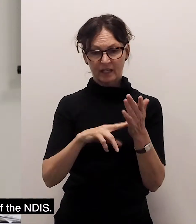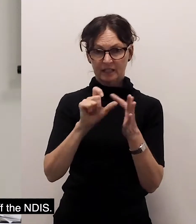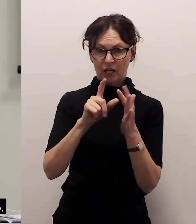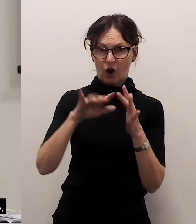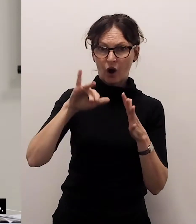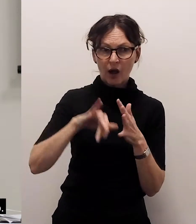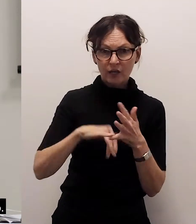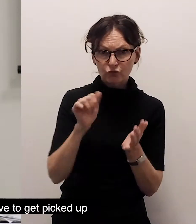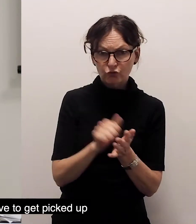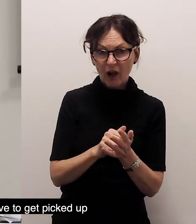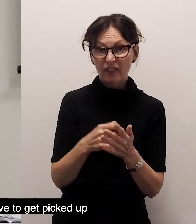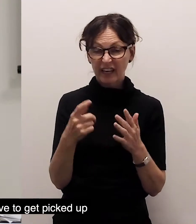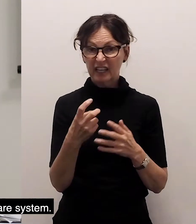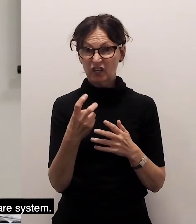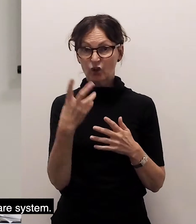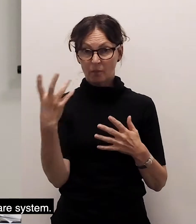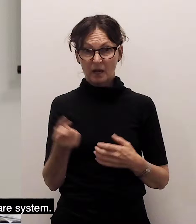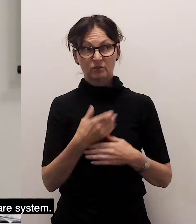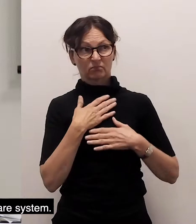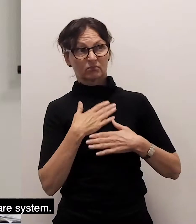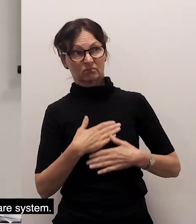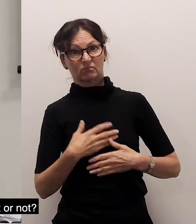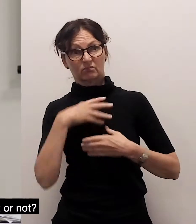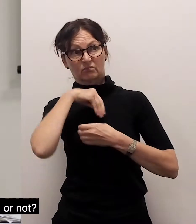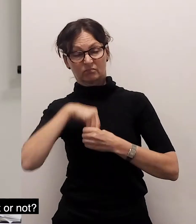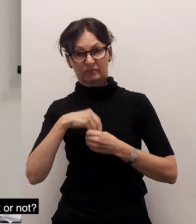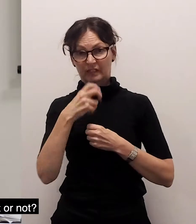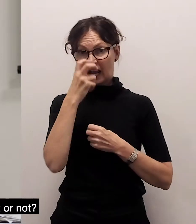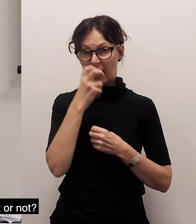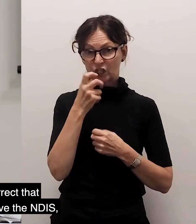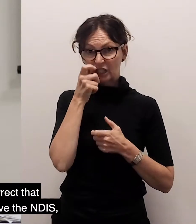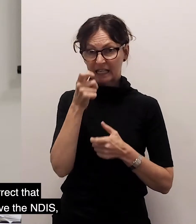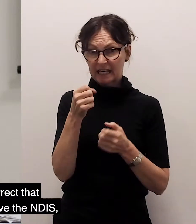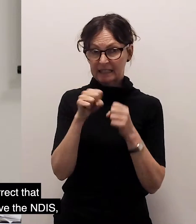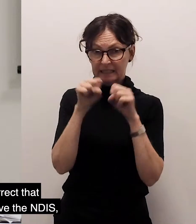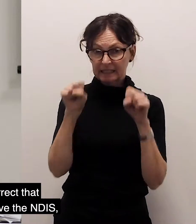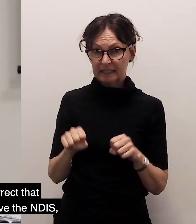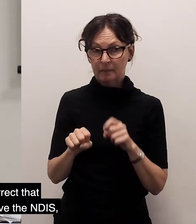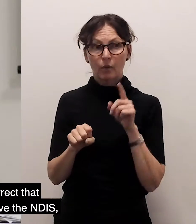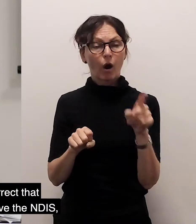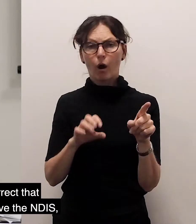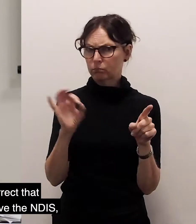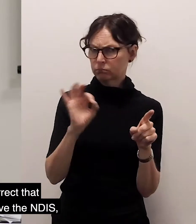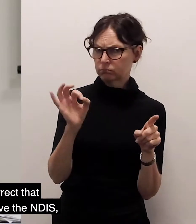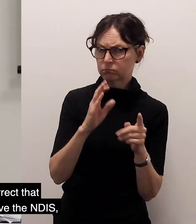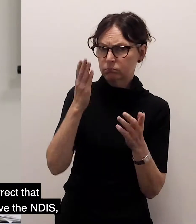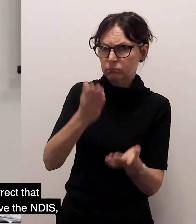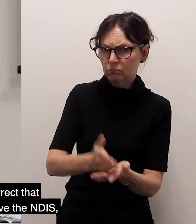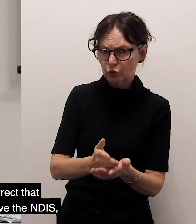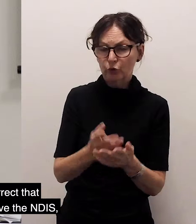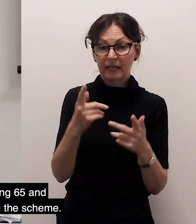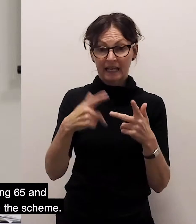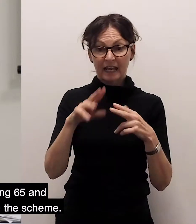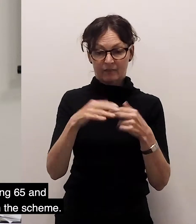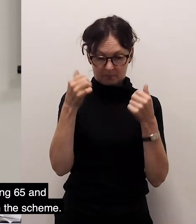NDIS. And no. Then you have to get picked up by the aged care system. Is that right or not? It's not correct that you have to leave